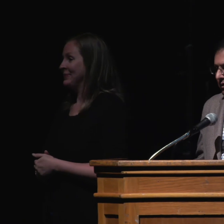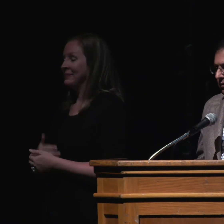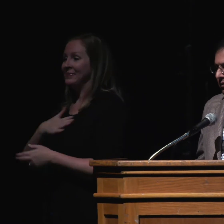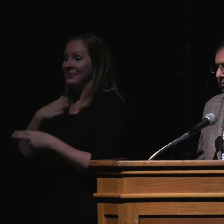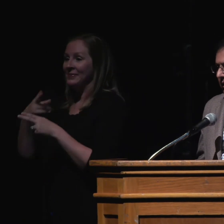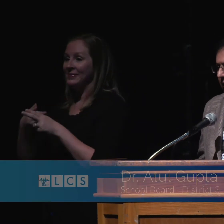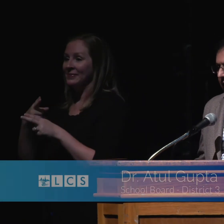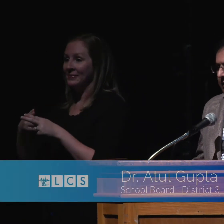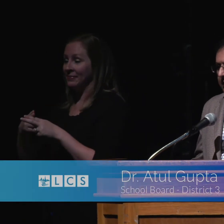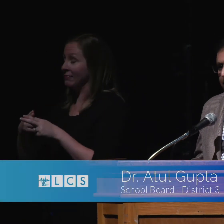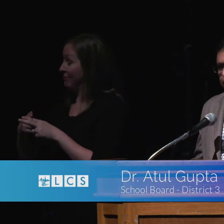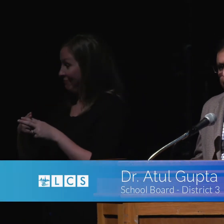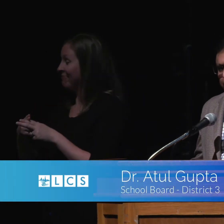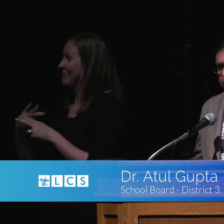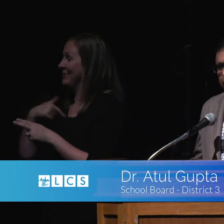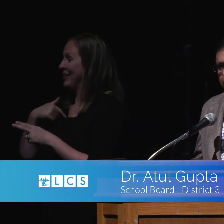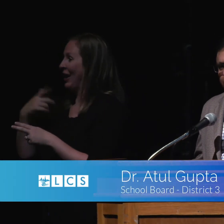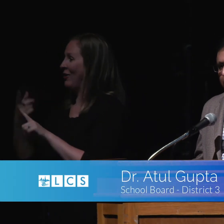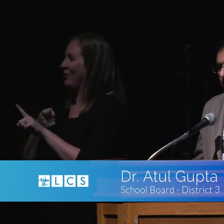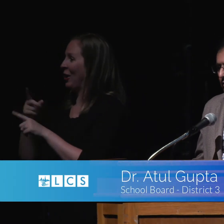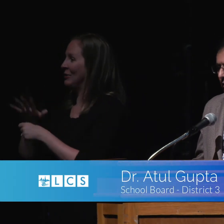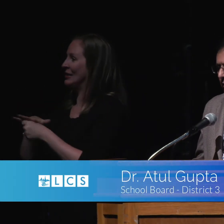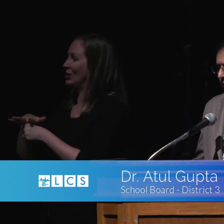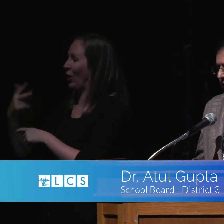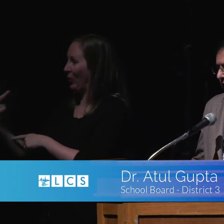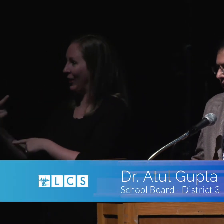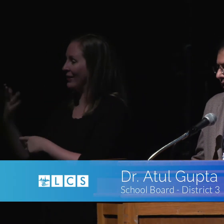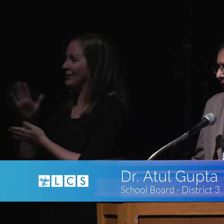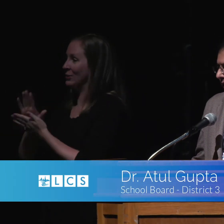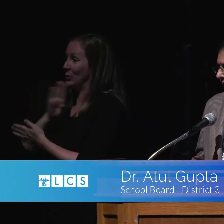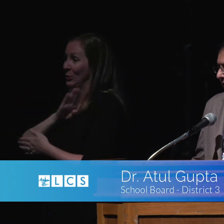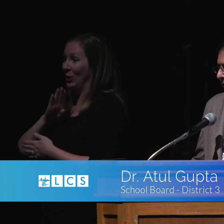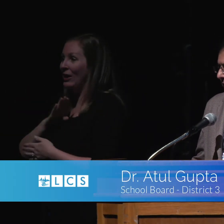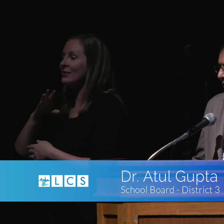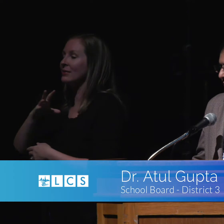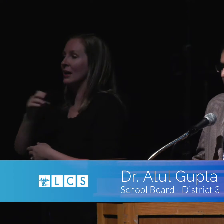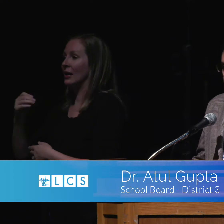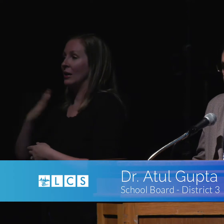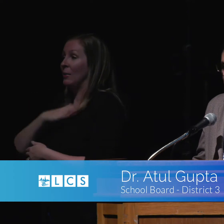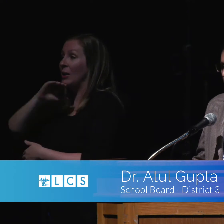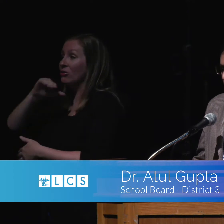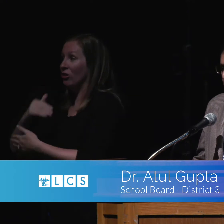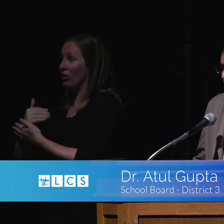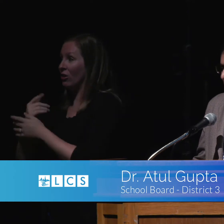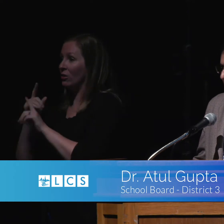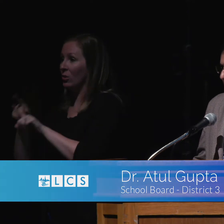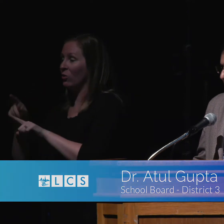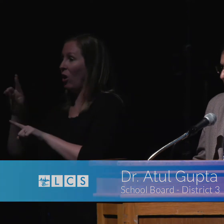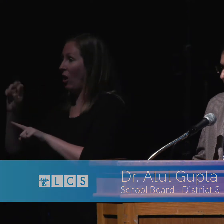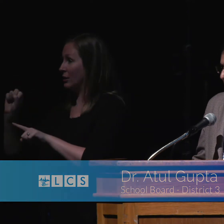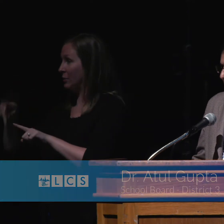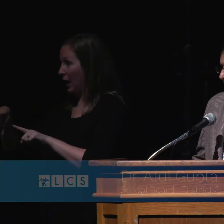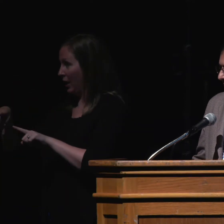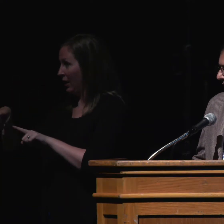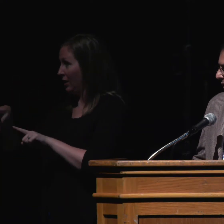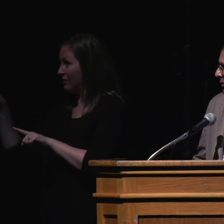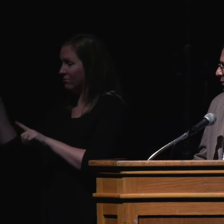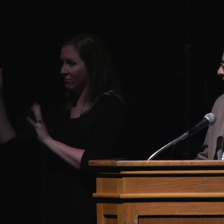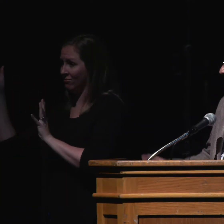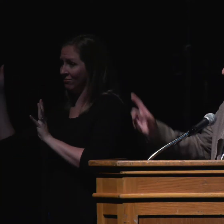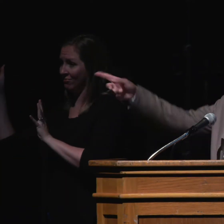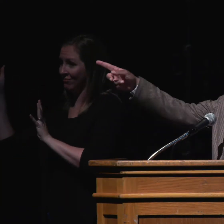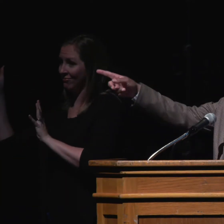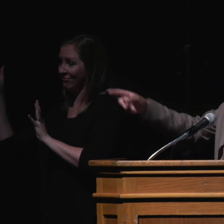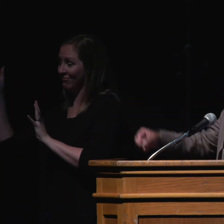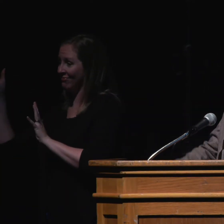My name is Atul Gupta, and I serve from District 3 on school board. And my daughter went to R.S. Payne.